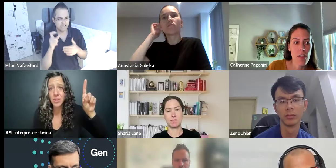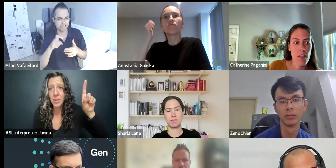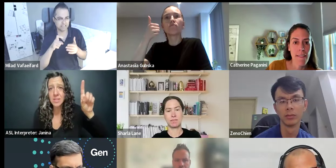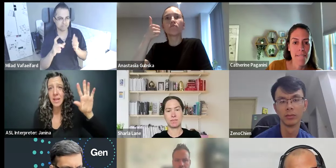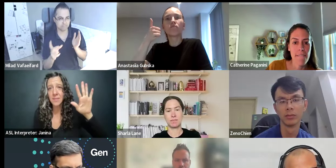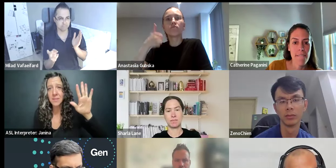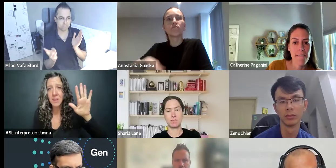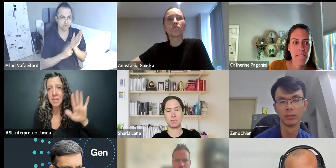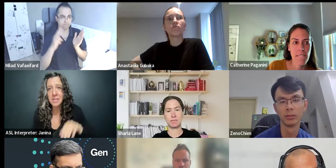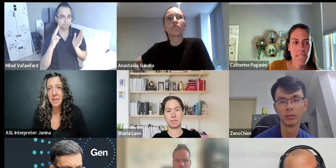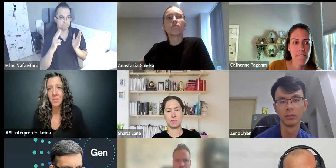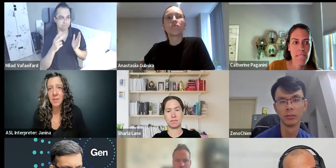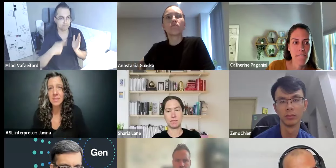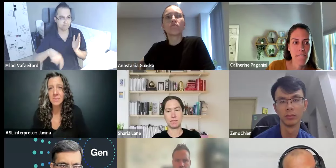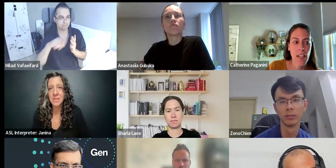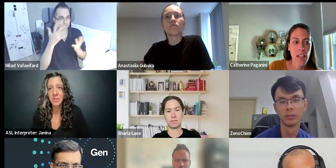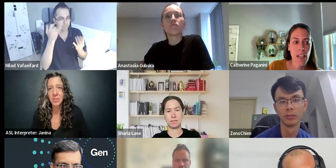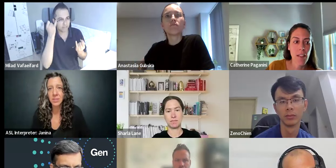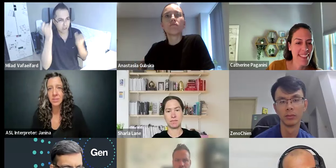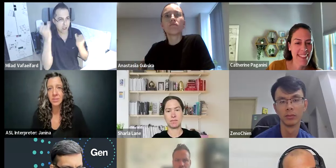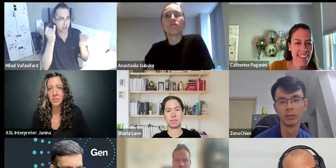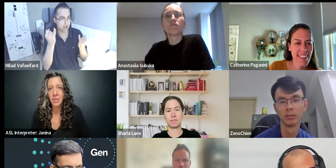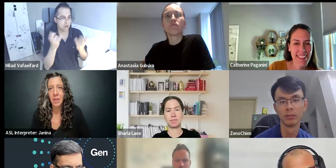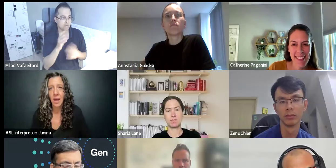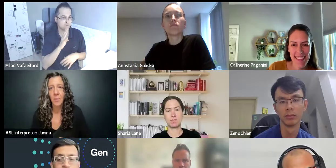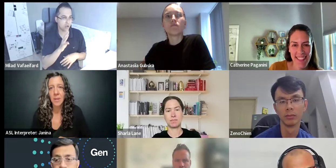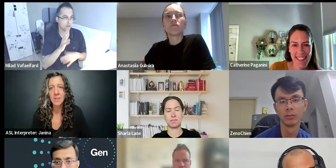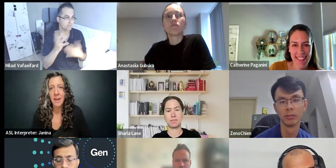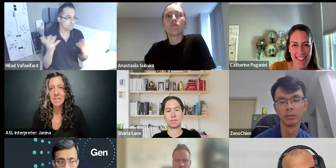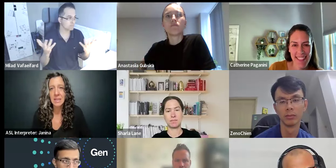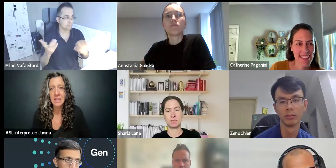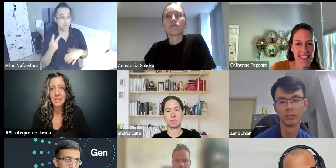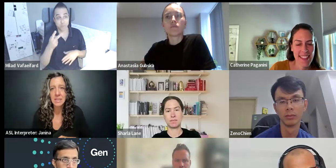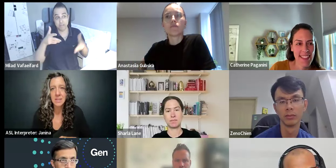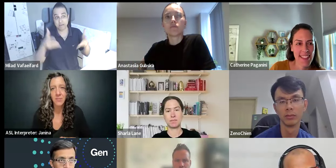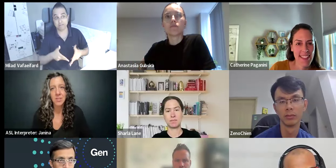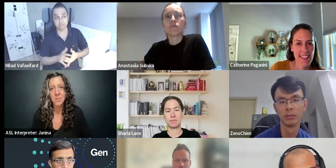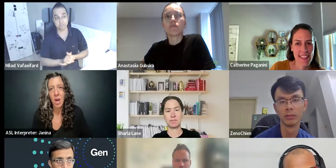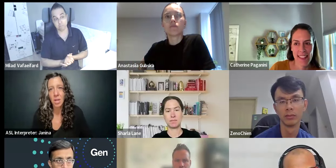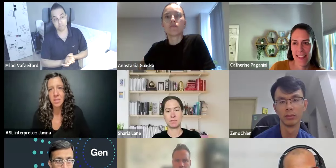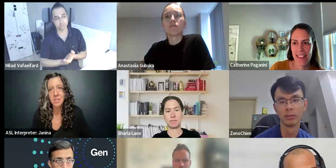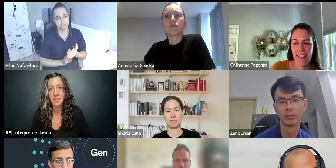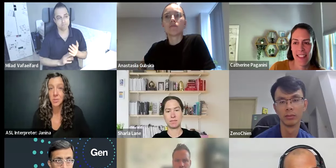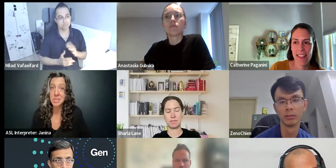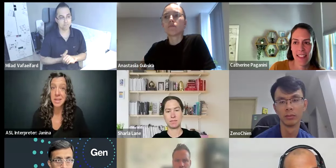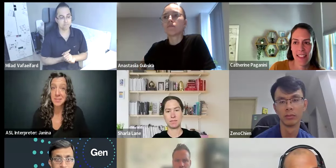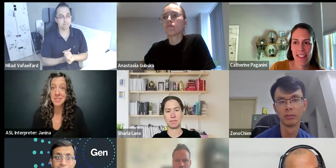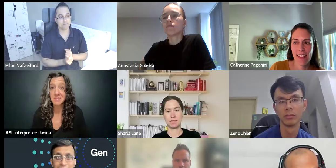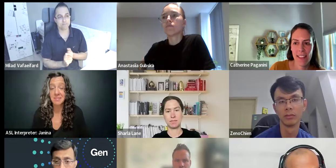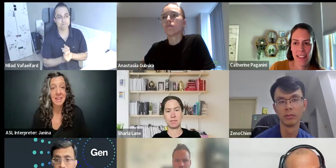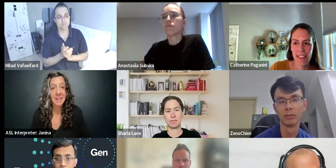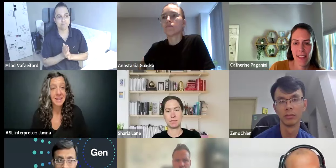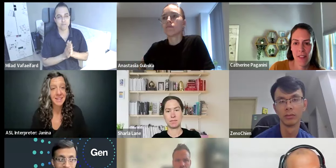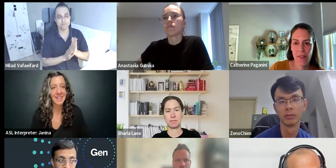I think there's 2 weeks left. Milad's saying we need some signatures. We need some ideas for some talks. 2 weeks